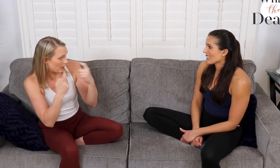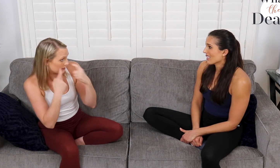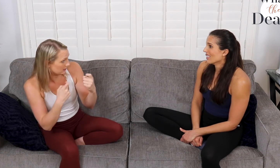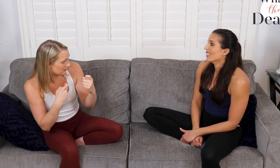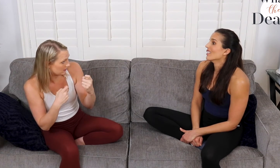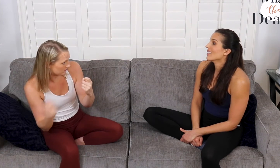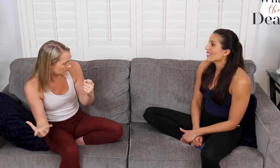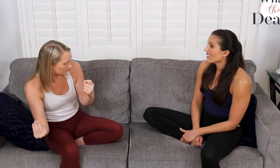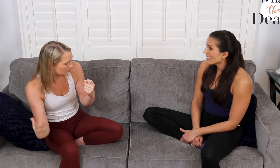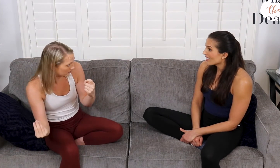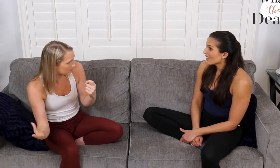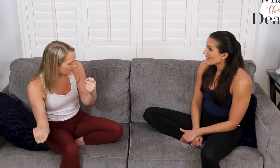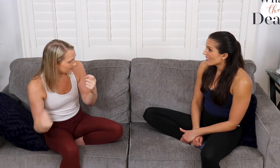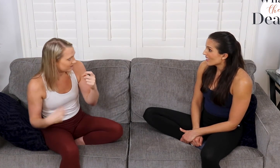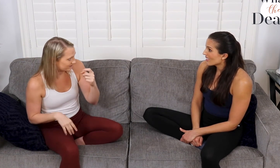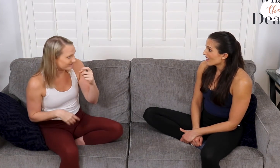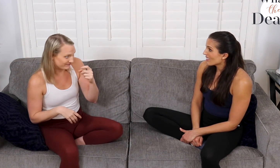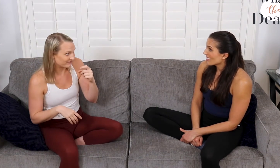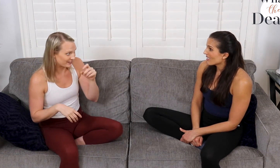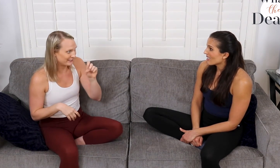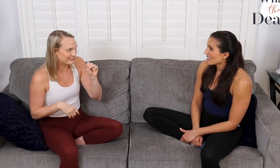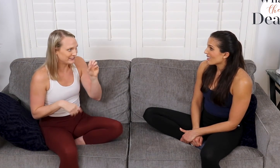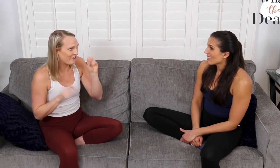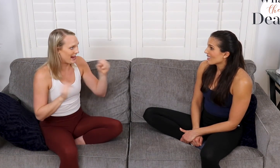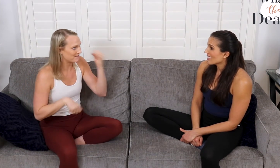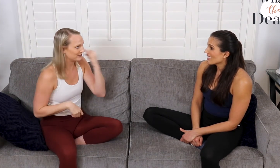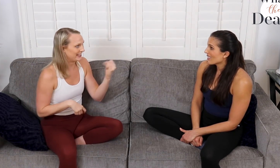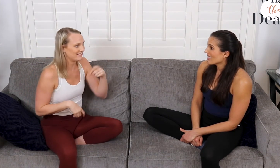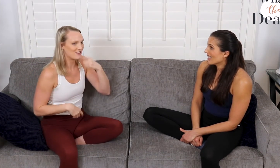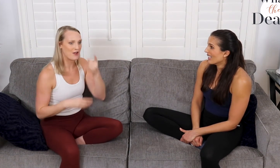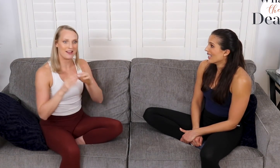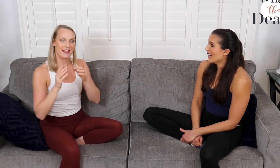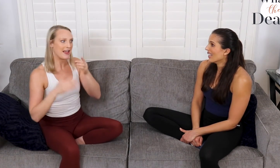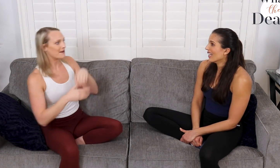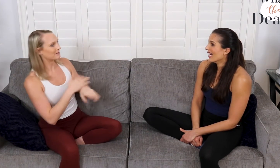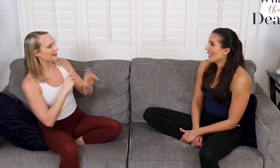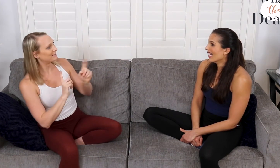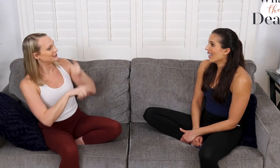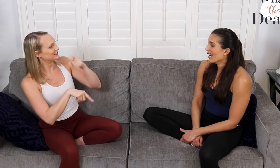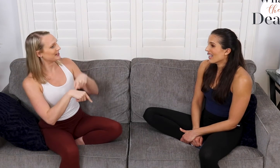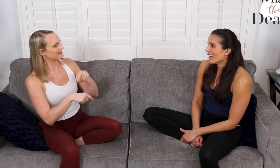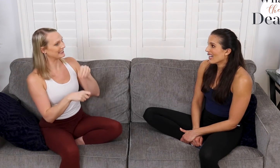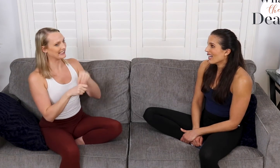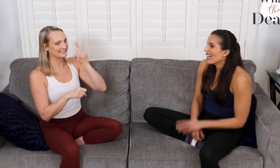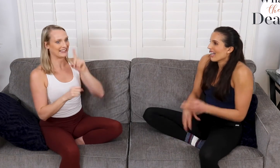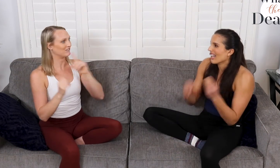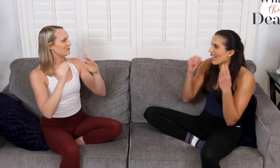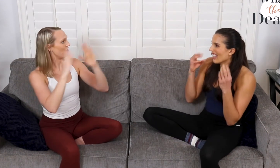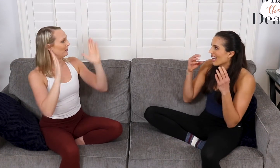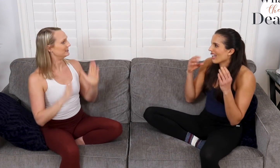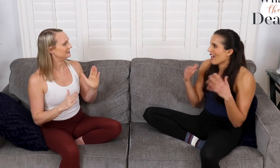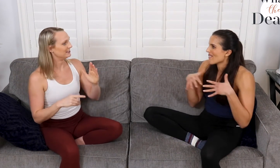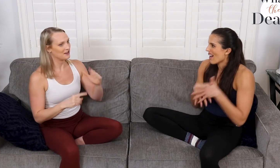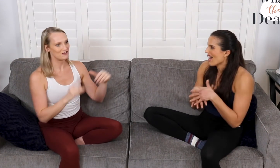say. But yes, fire alarms in college life, you can only imagine how many there are. Yeah, like 2:30